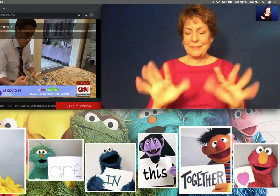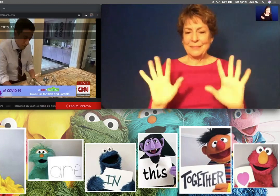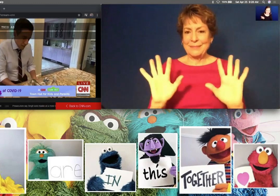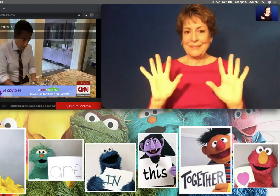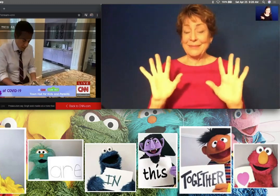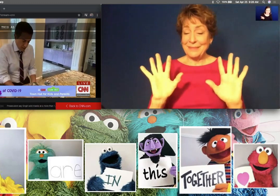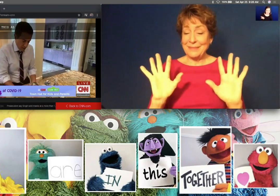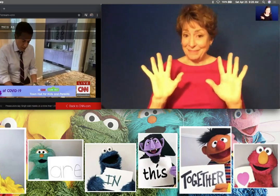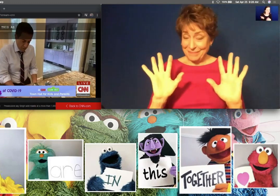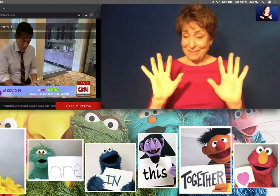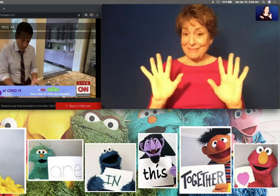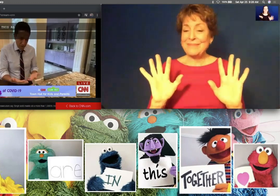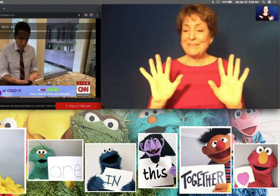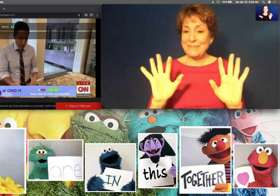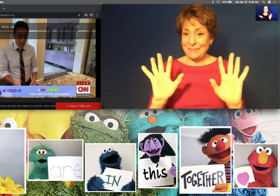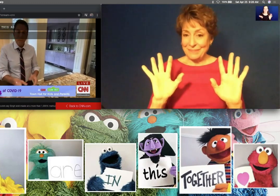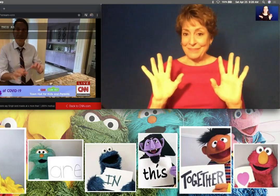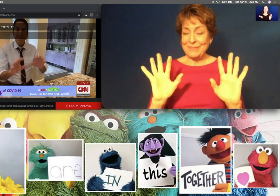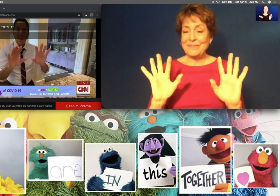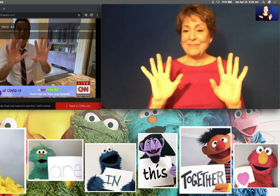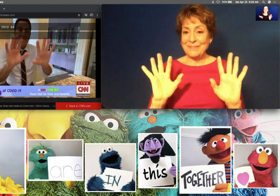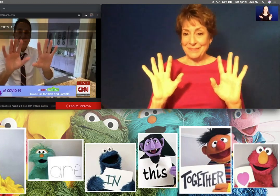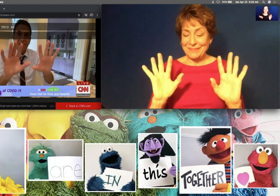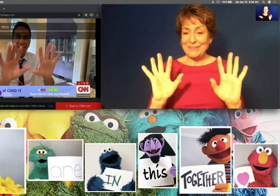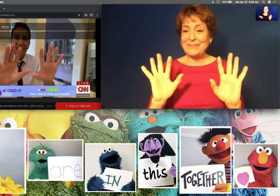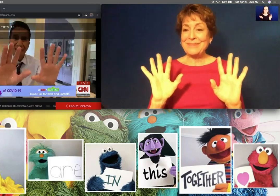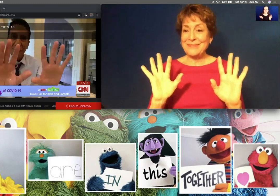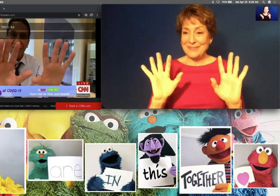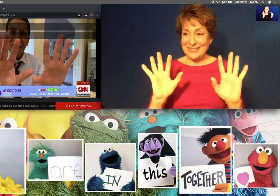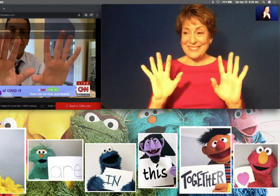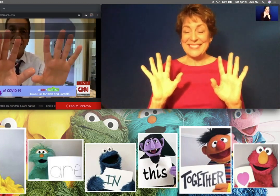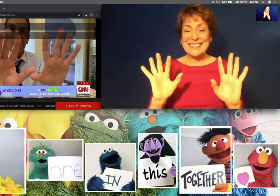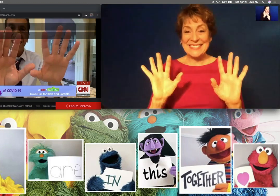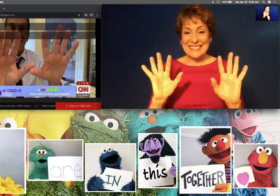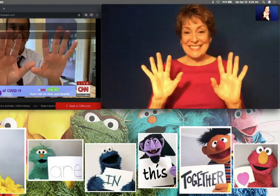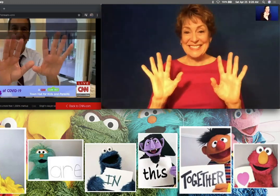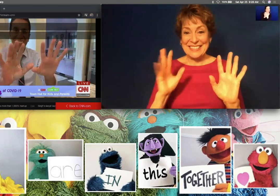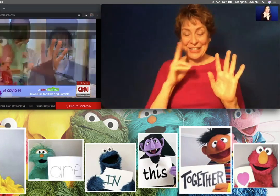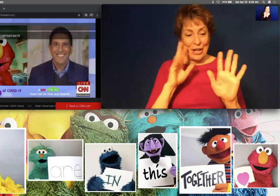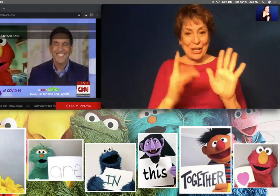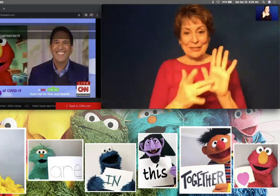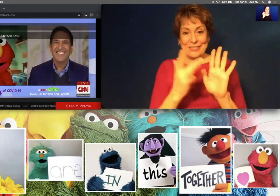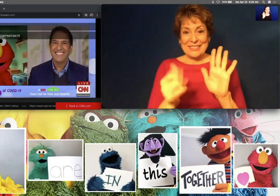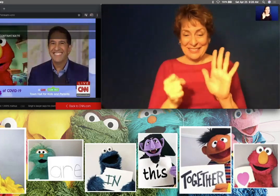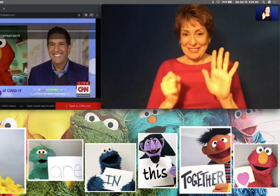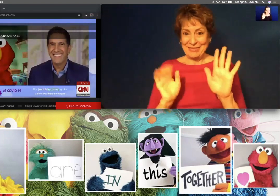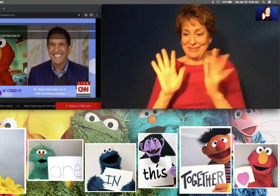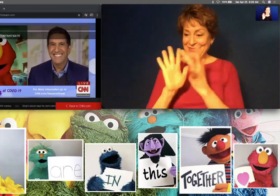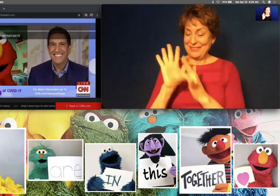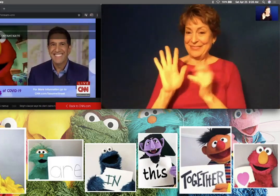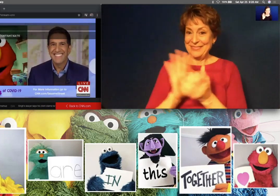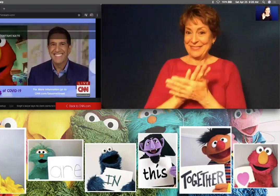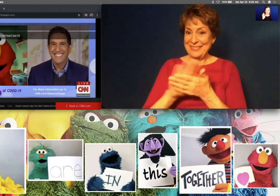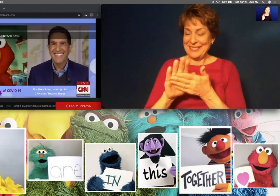You're all done. Make sure you don't contaminate yourself, and all the glitter is gone.